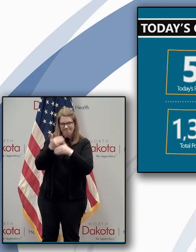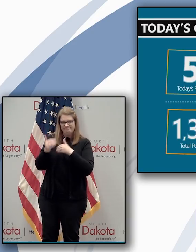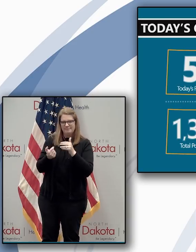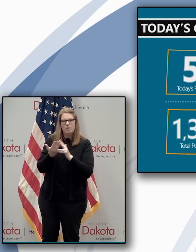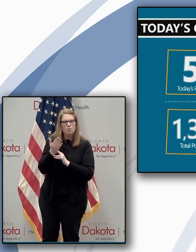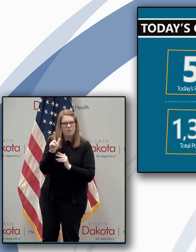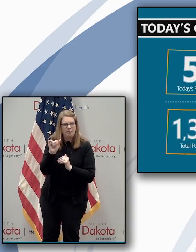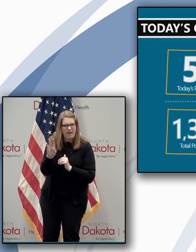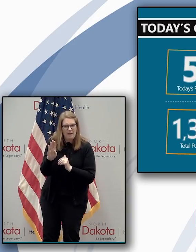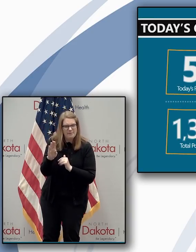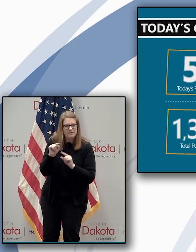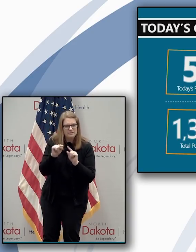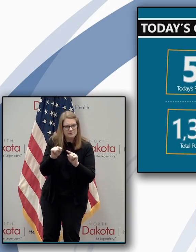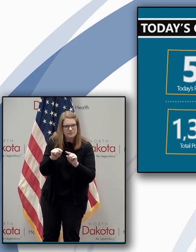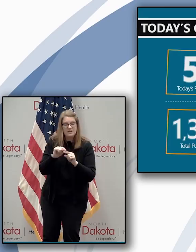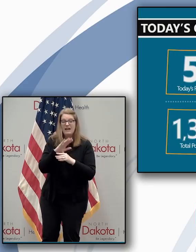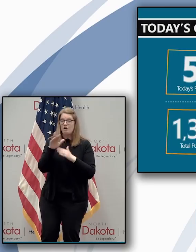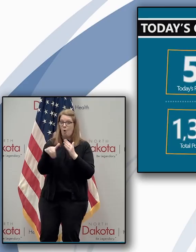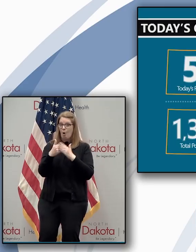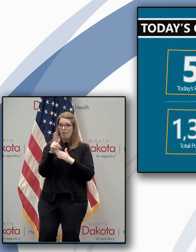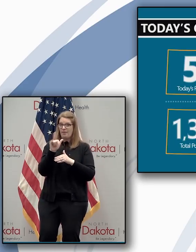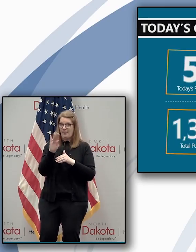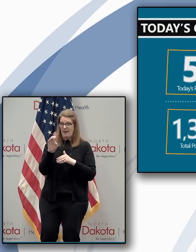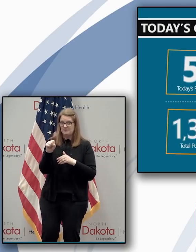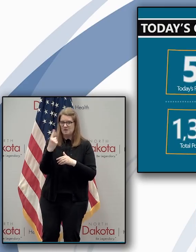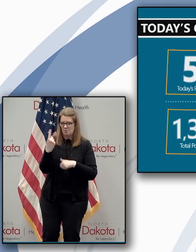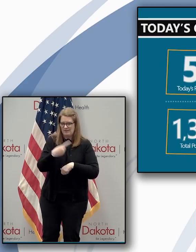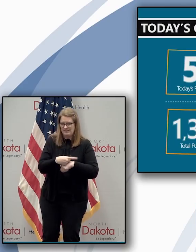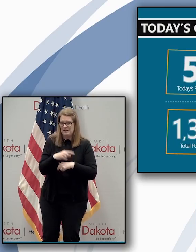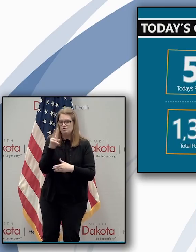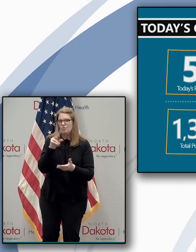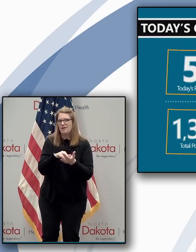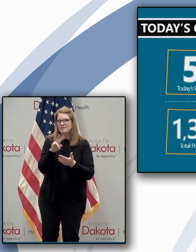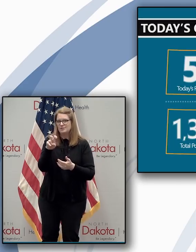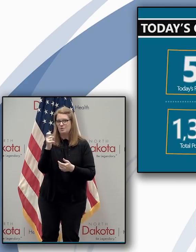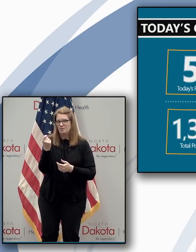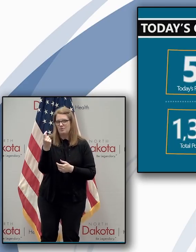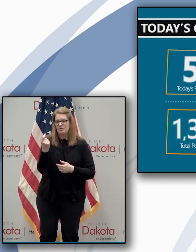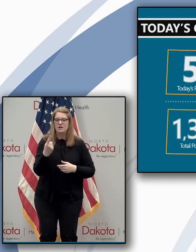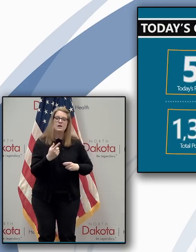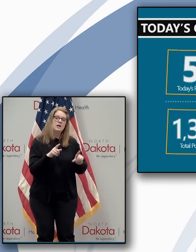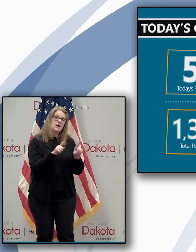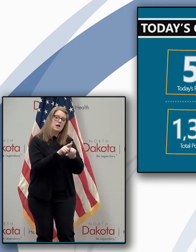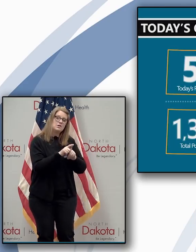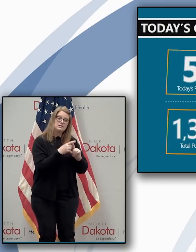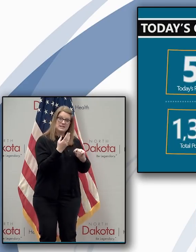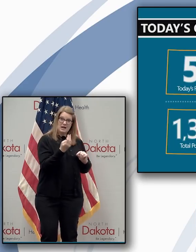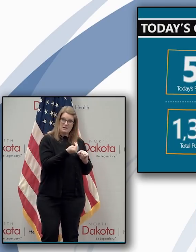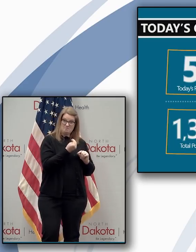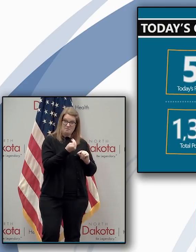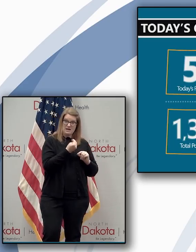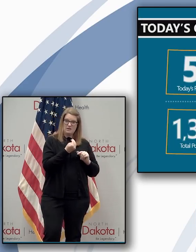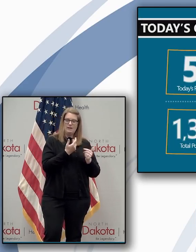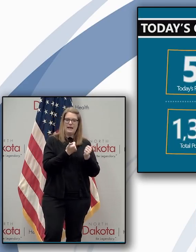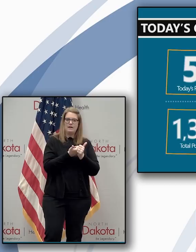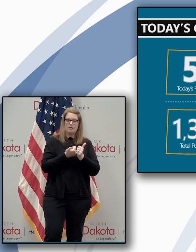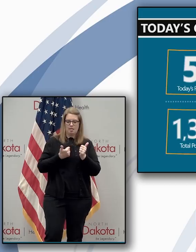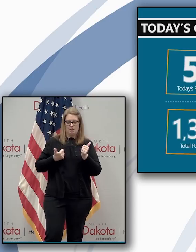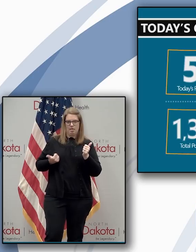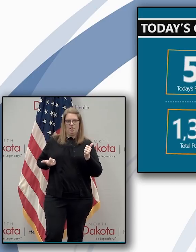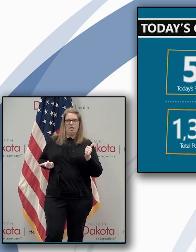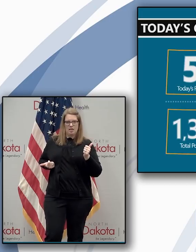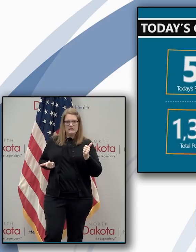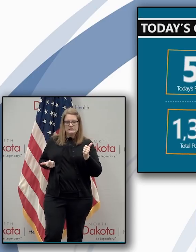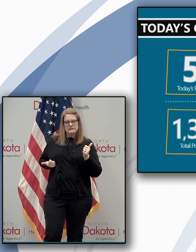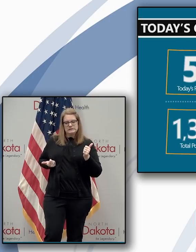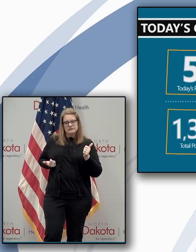tests coming through all the labs we work with in a single day. We also spoke of on Monday how we had a backlog, and that